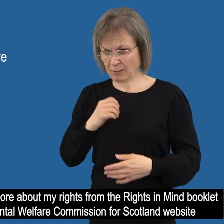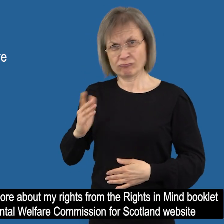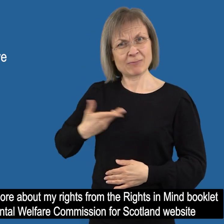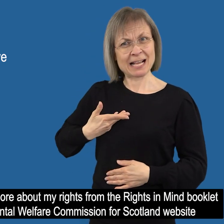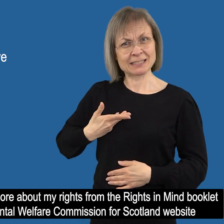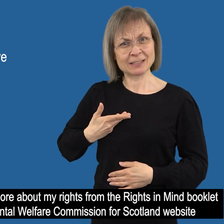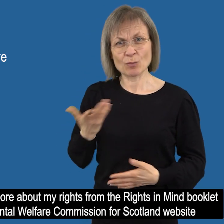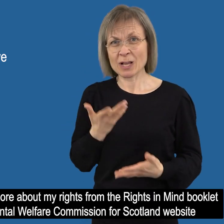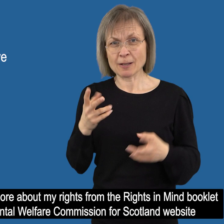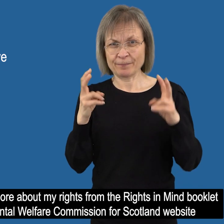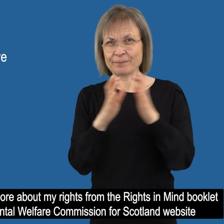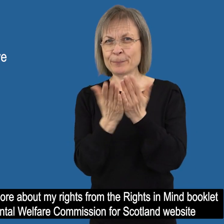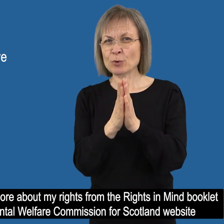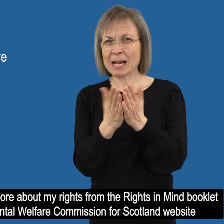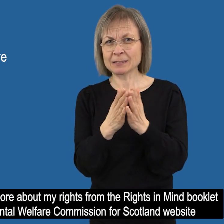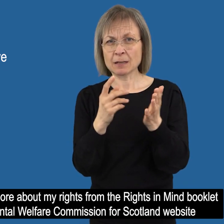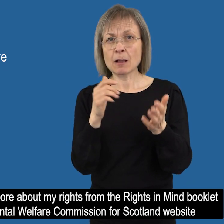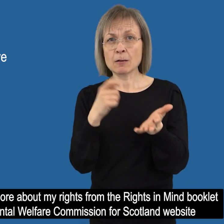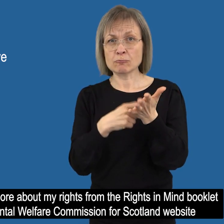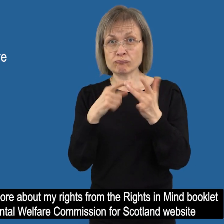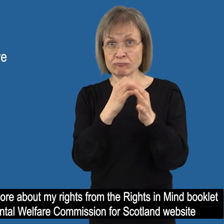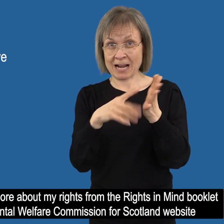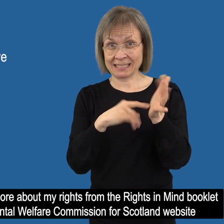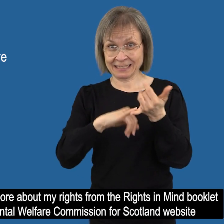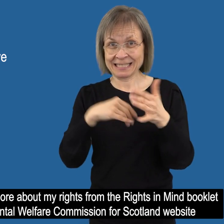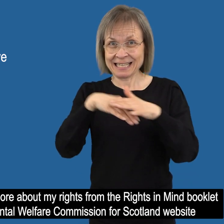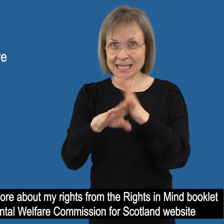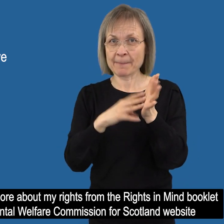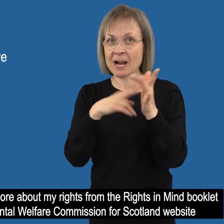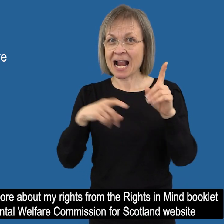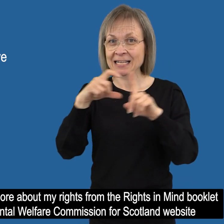Rights in Mind booklet on the Mental Welfare Commission for Scotland website,